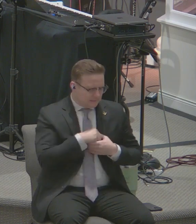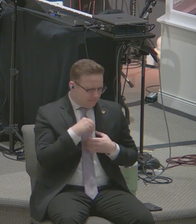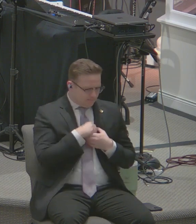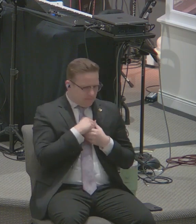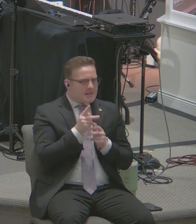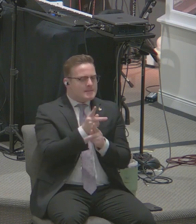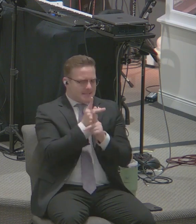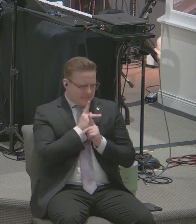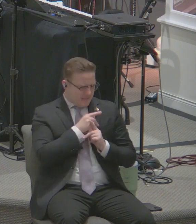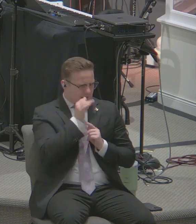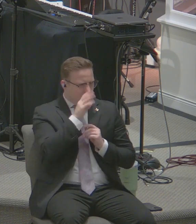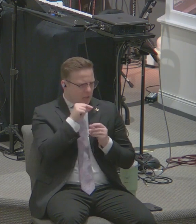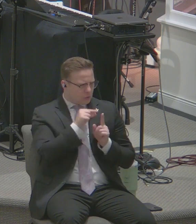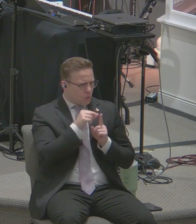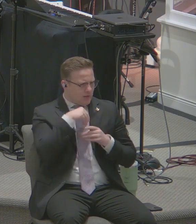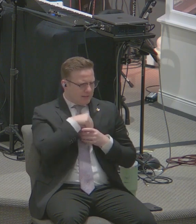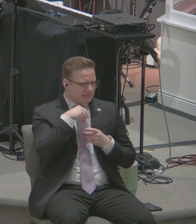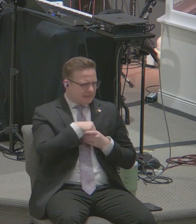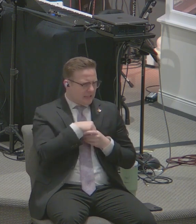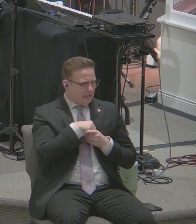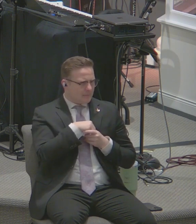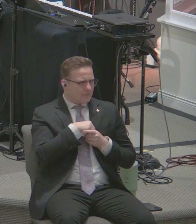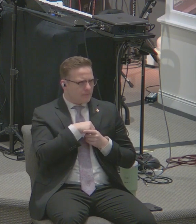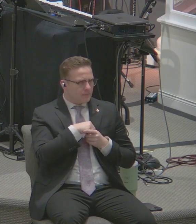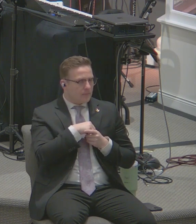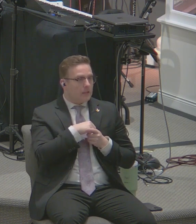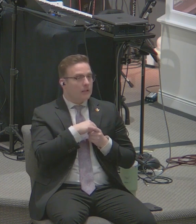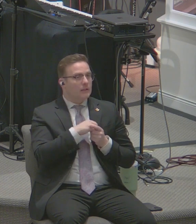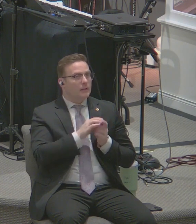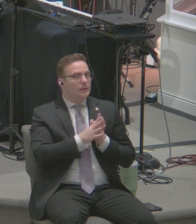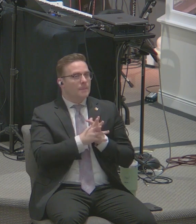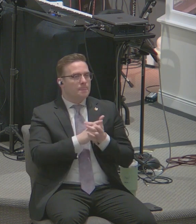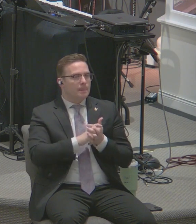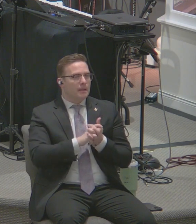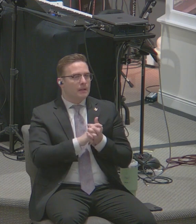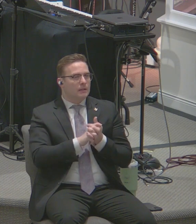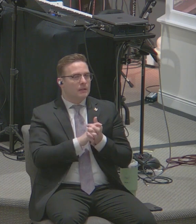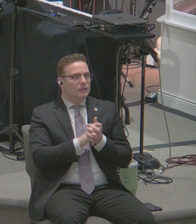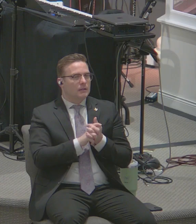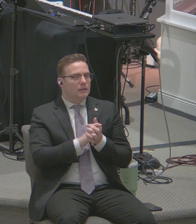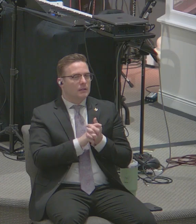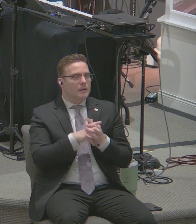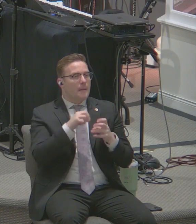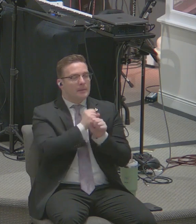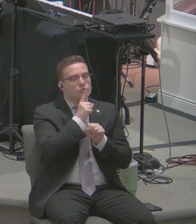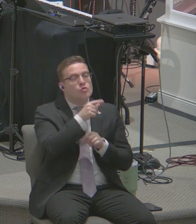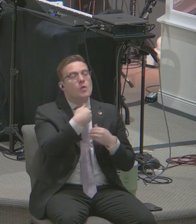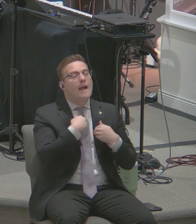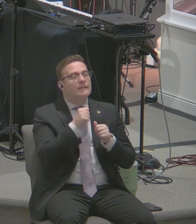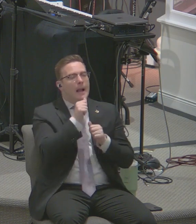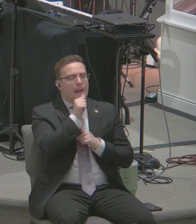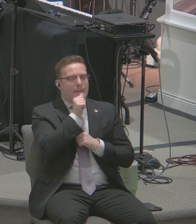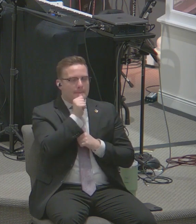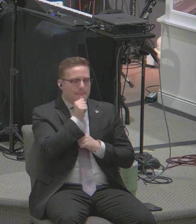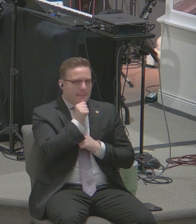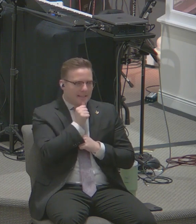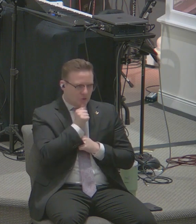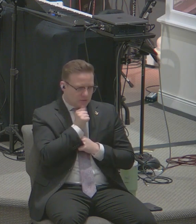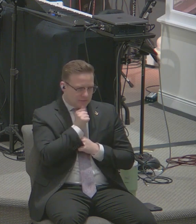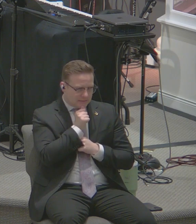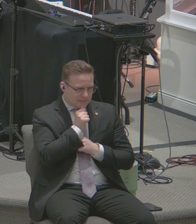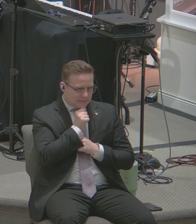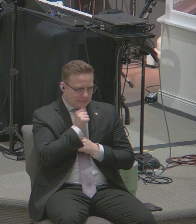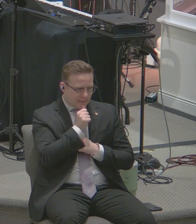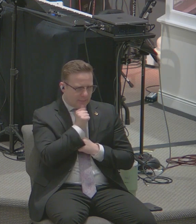you. Reprove, rebuke, and exhort with complete patience. Oh, I have failed that